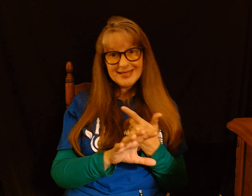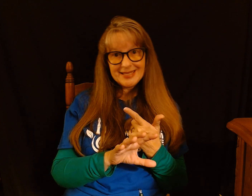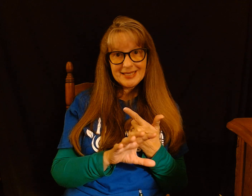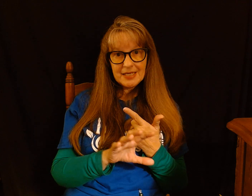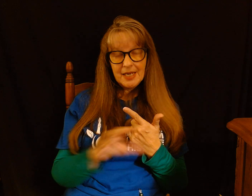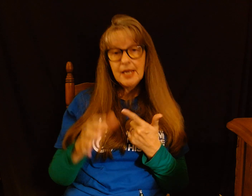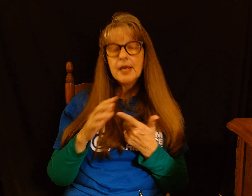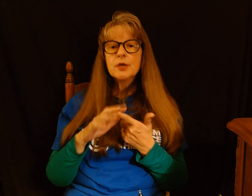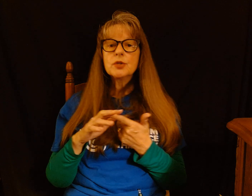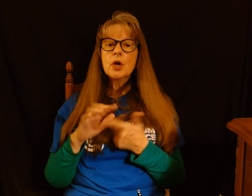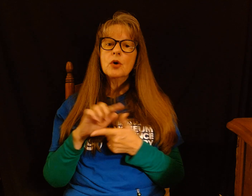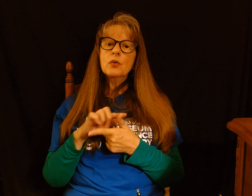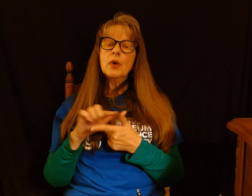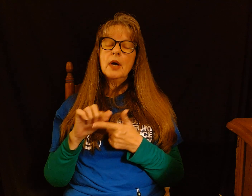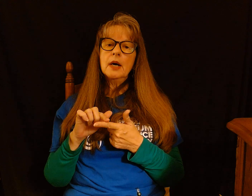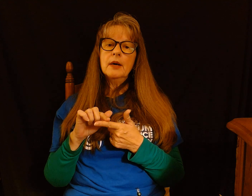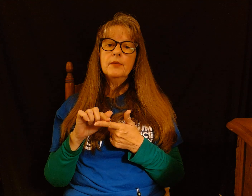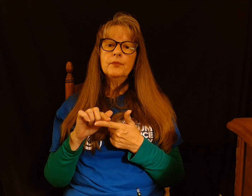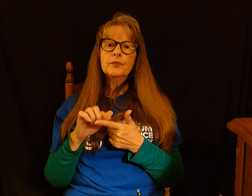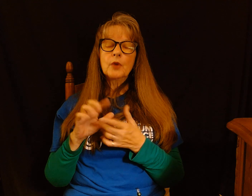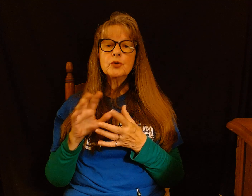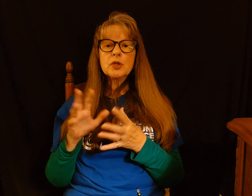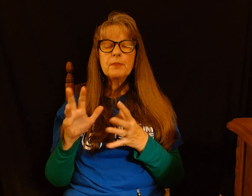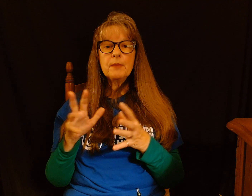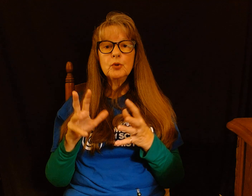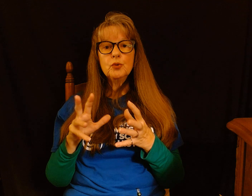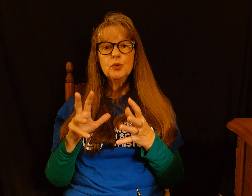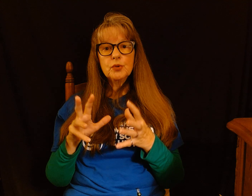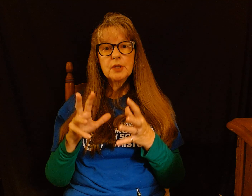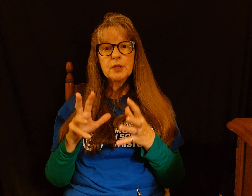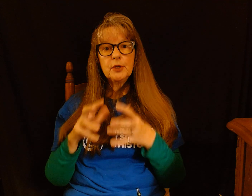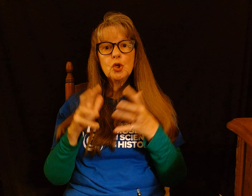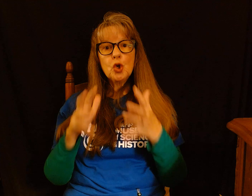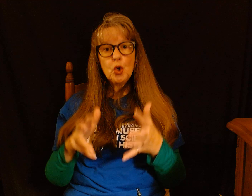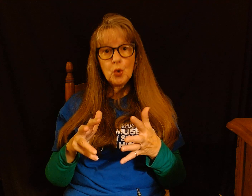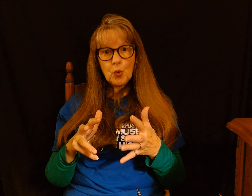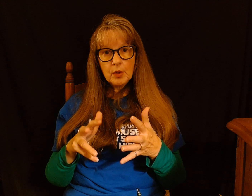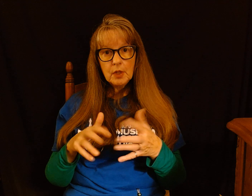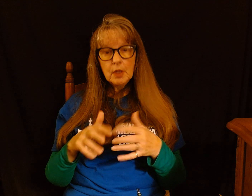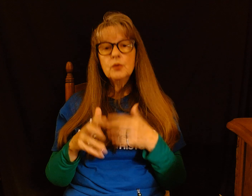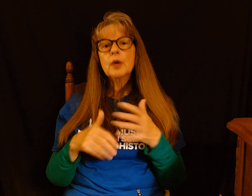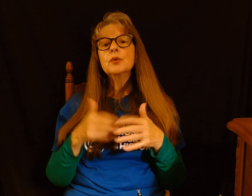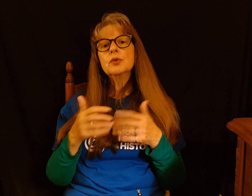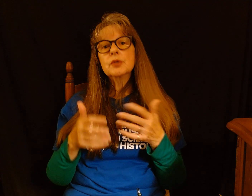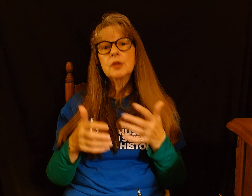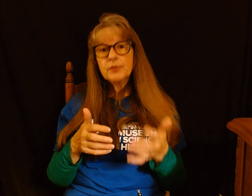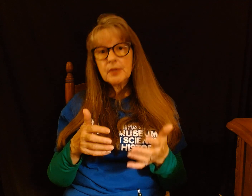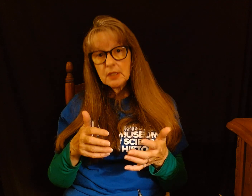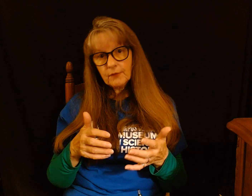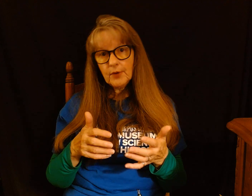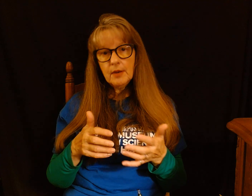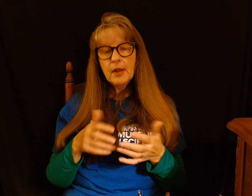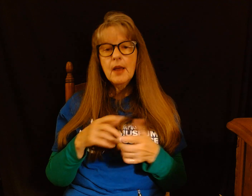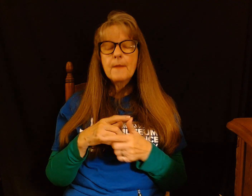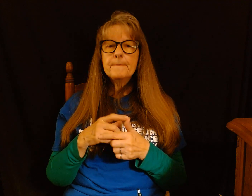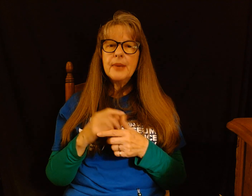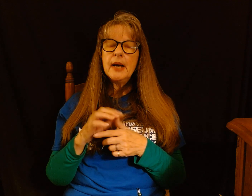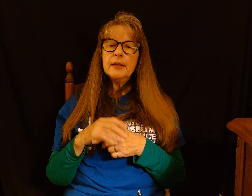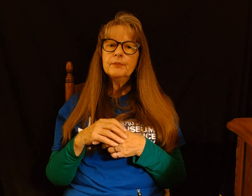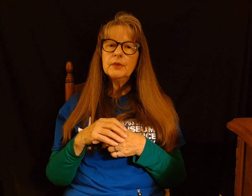west. So those are the people who do something new, who don't do something different. But let's